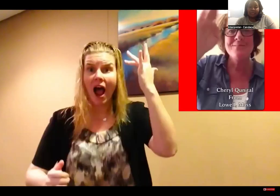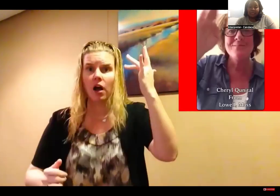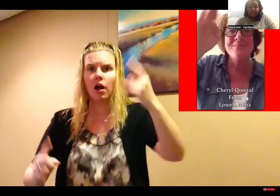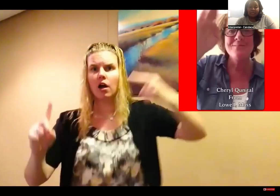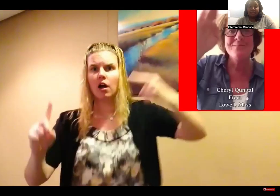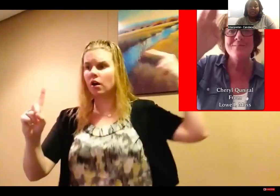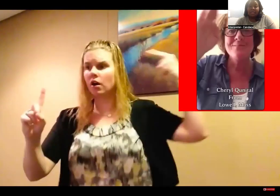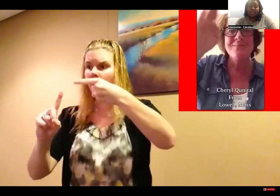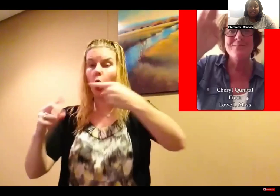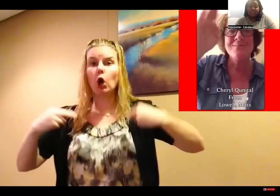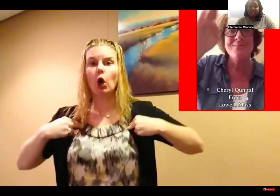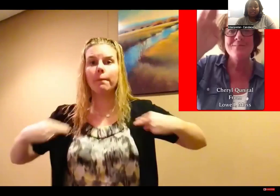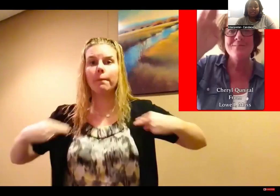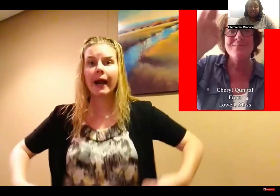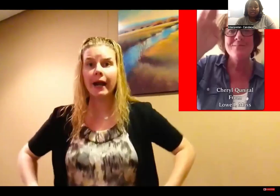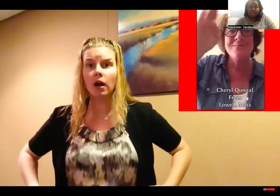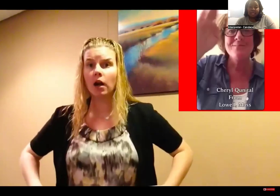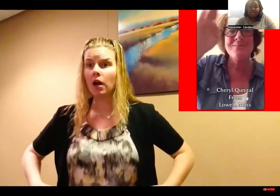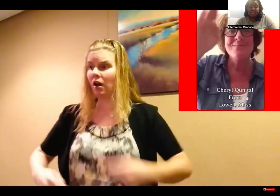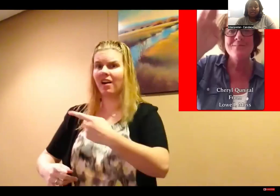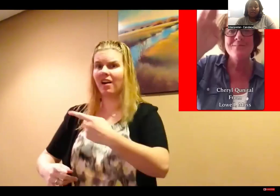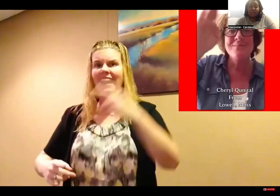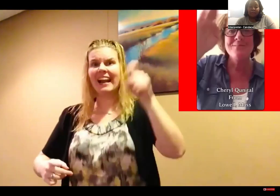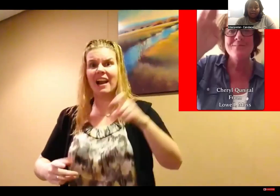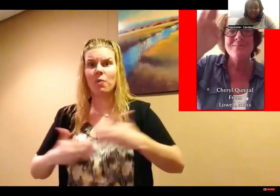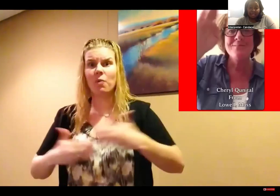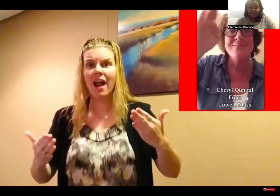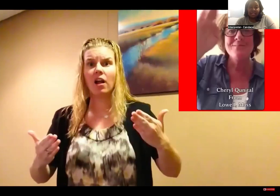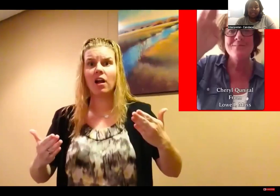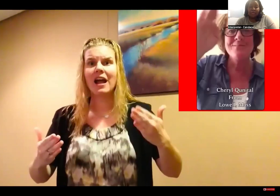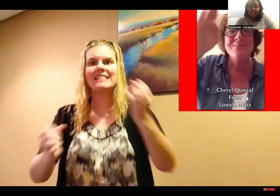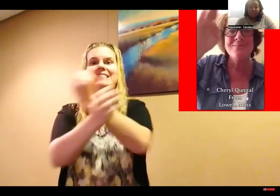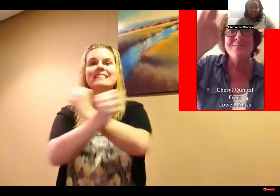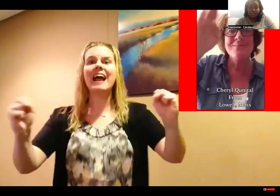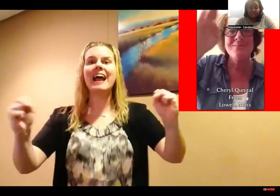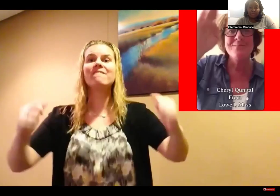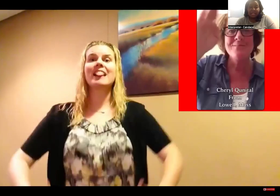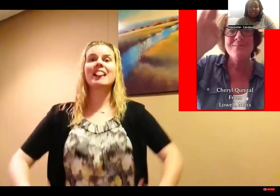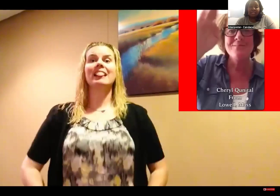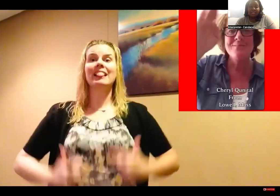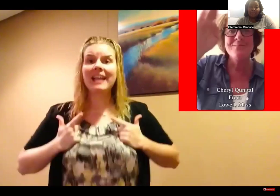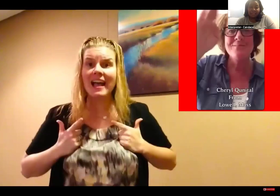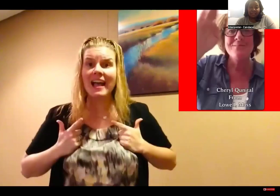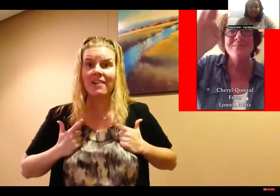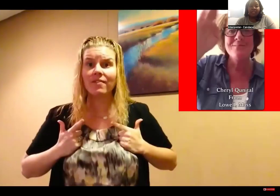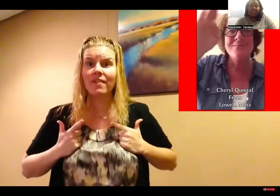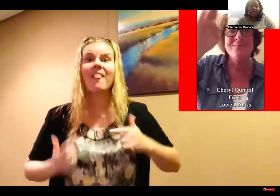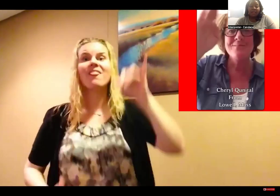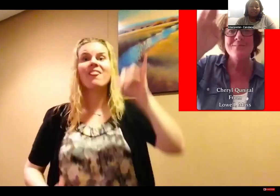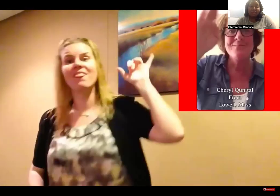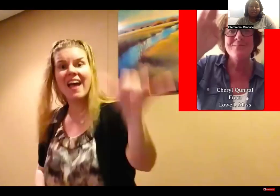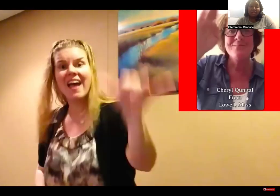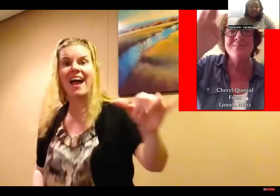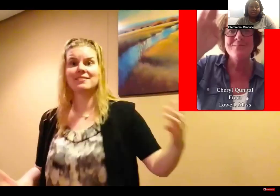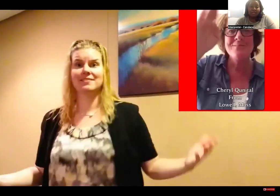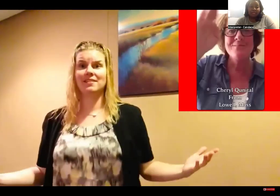more safer because it's our body and we're human, and it's safer to